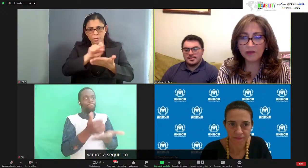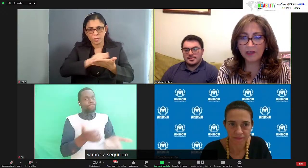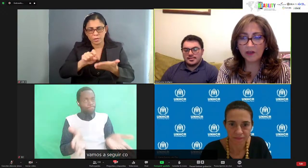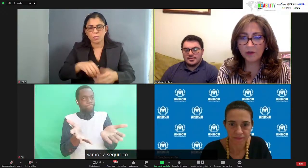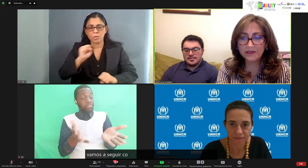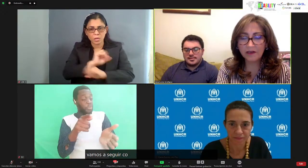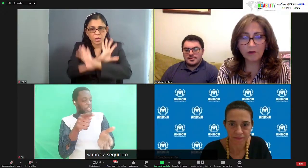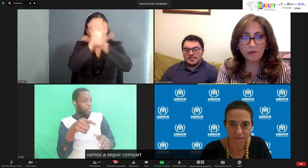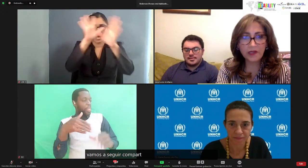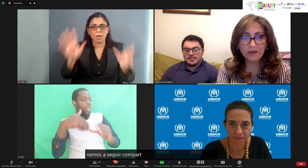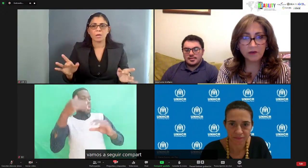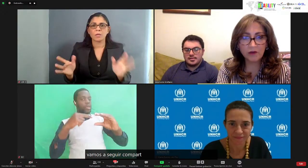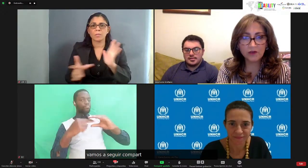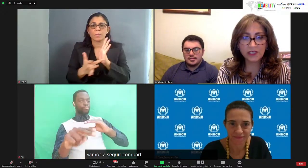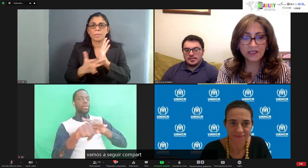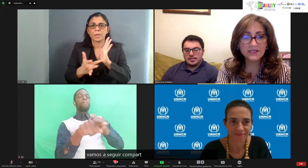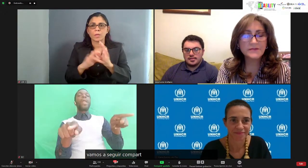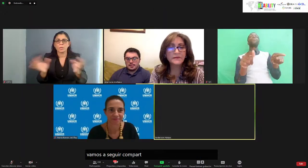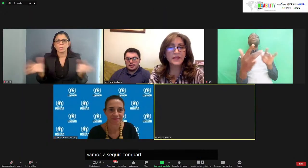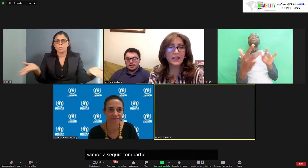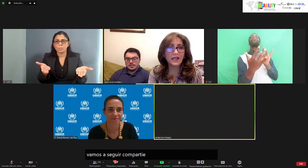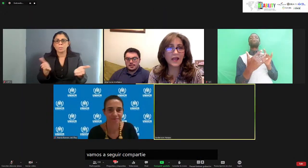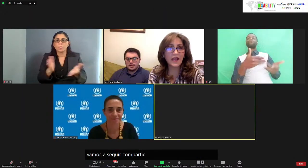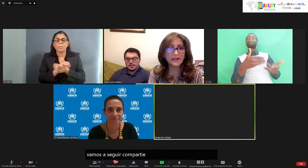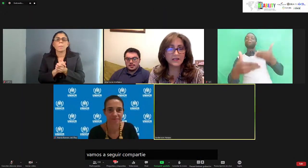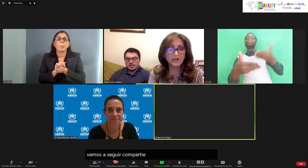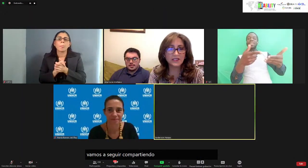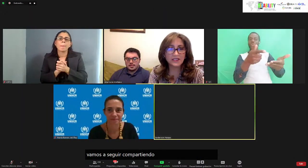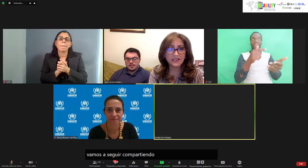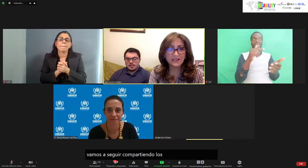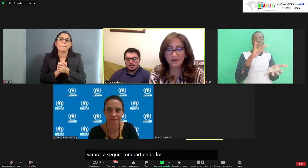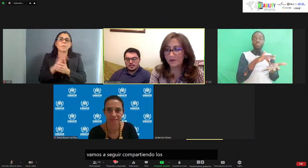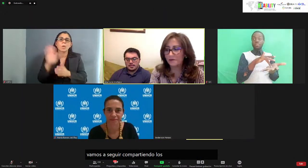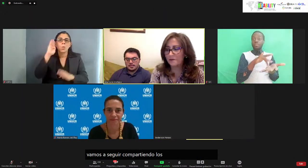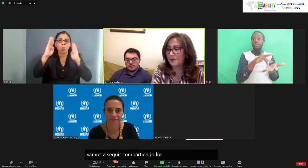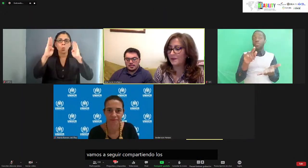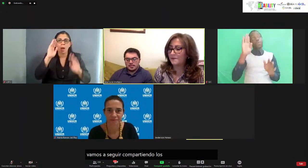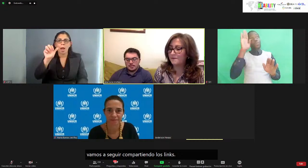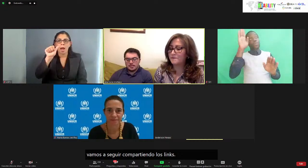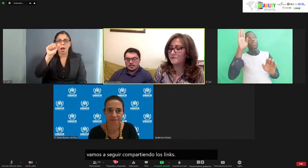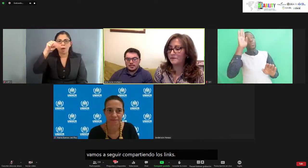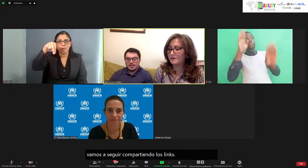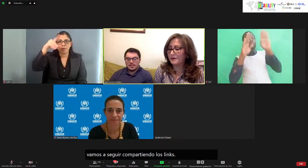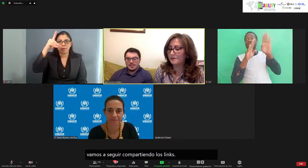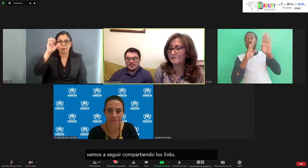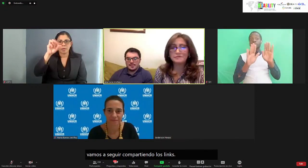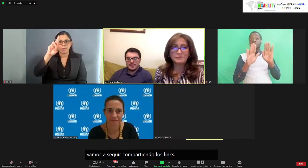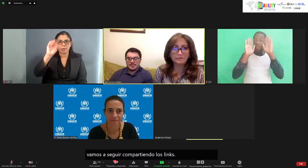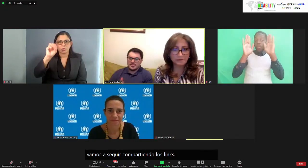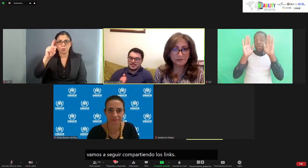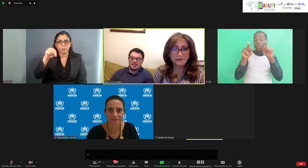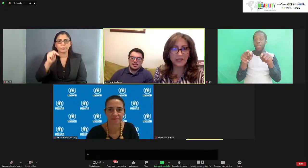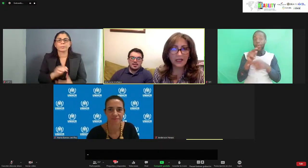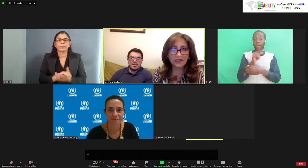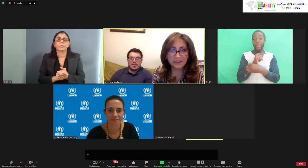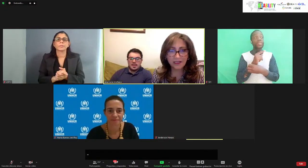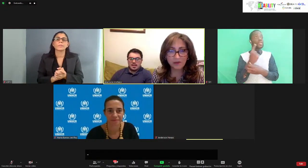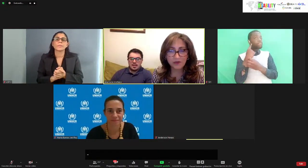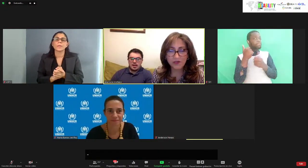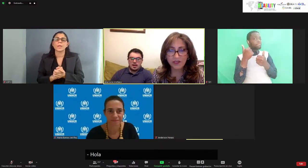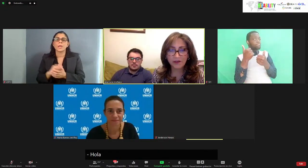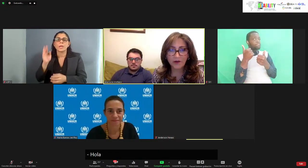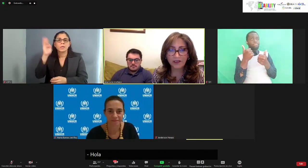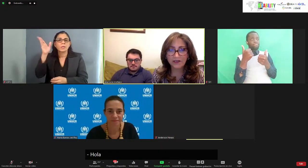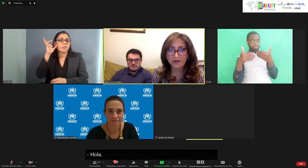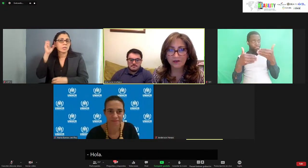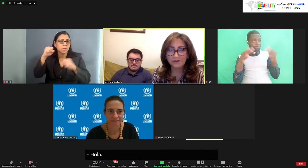timely record in our technical teams we'll be sharing the links anderson you're online can you listen